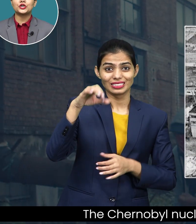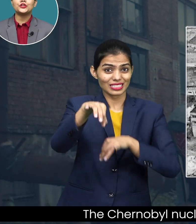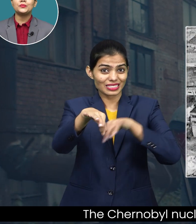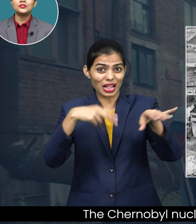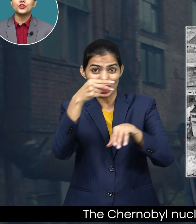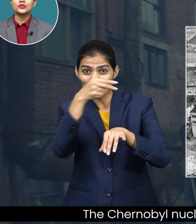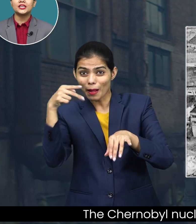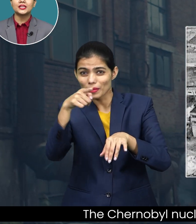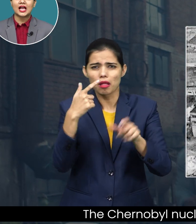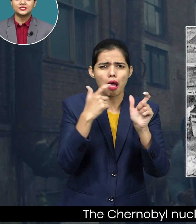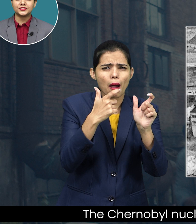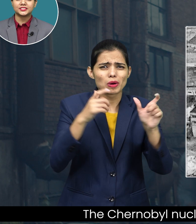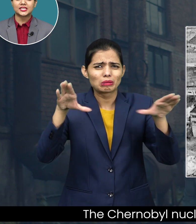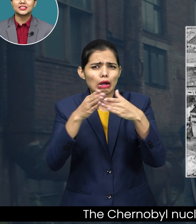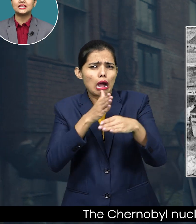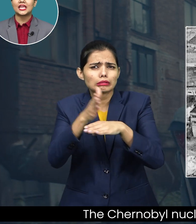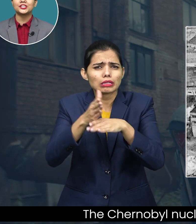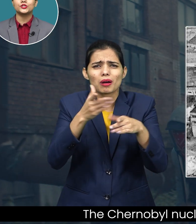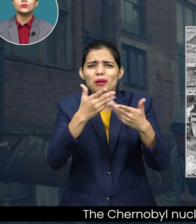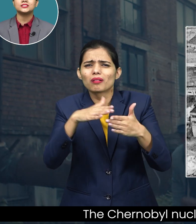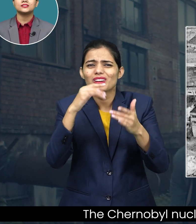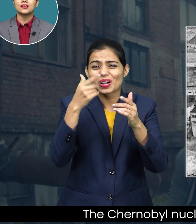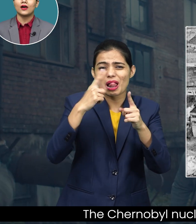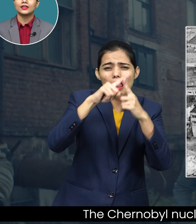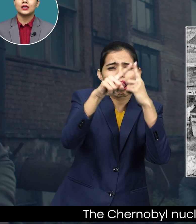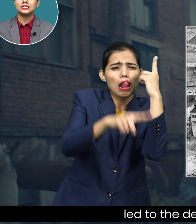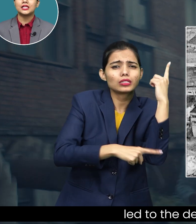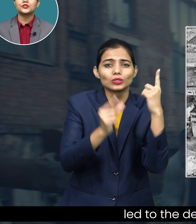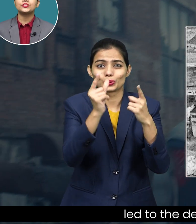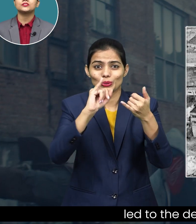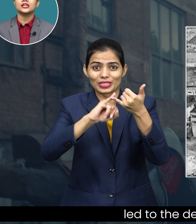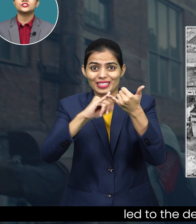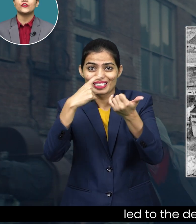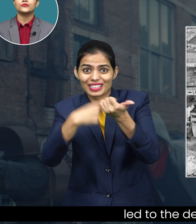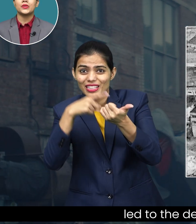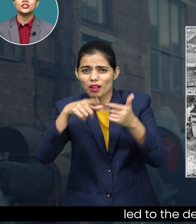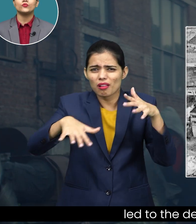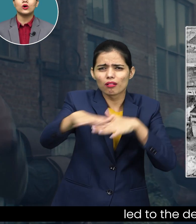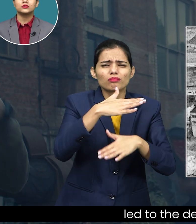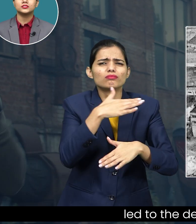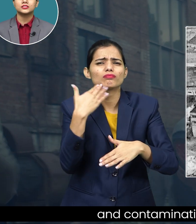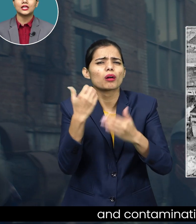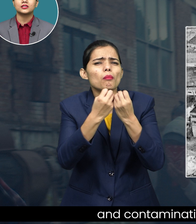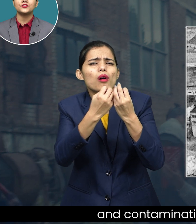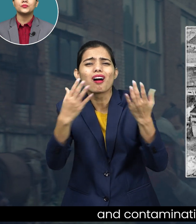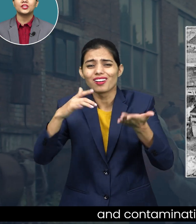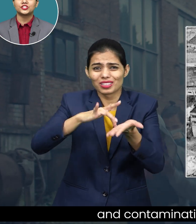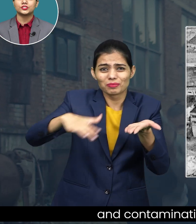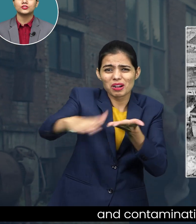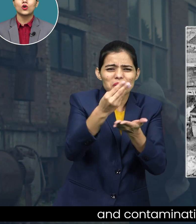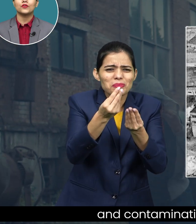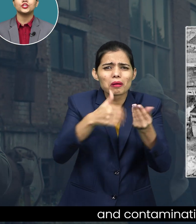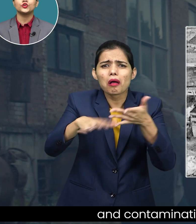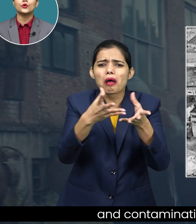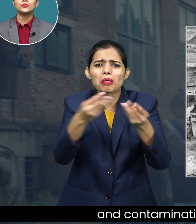The Chernobyl nuclear accident in the late USSR led to the deaths of many workers and